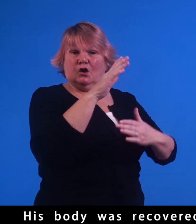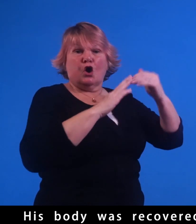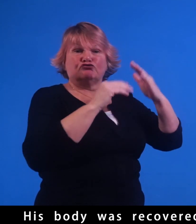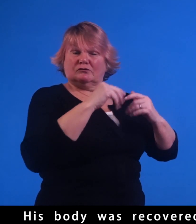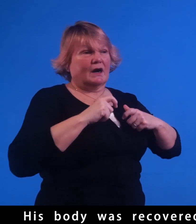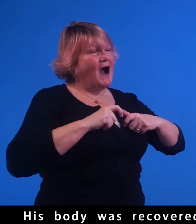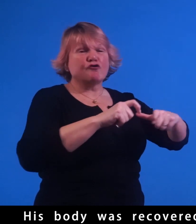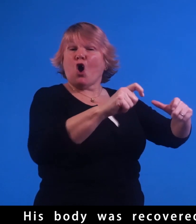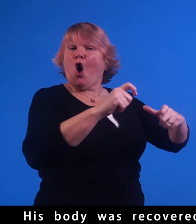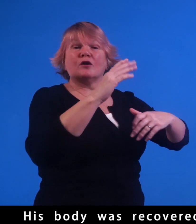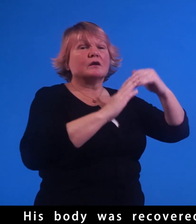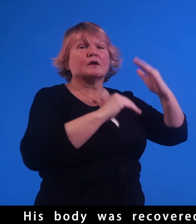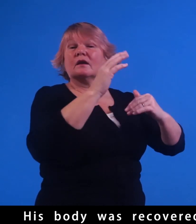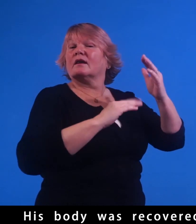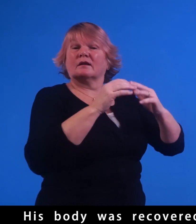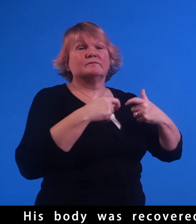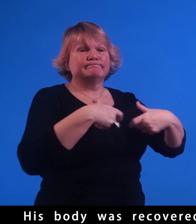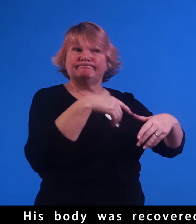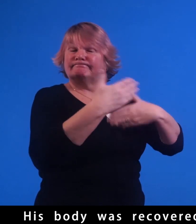Nevertheless, construction continued on the monument.